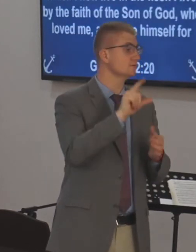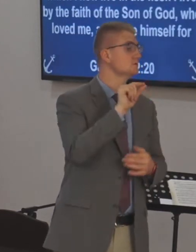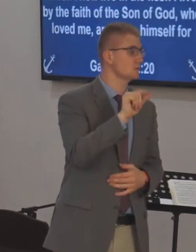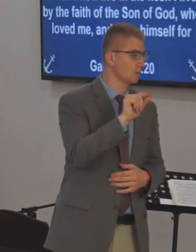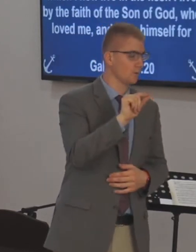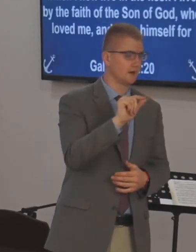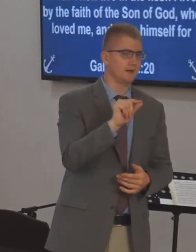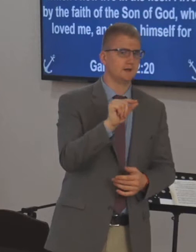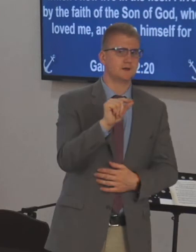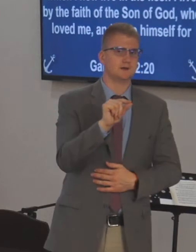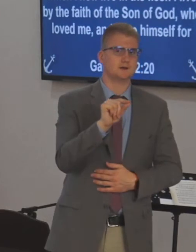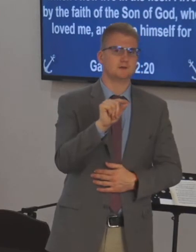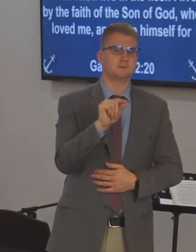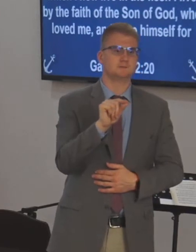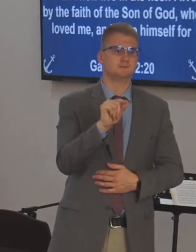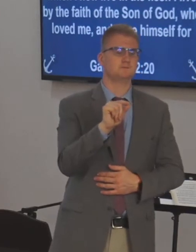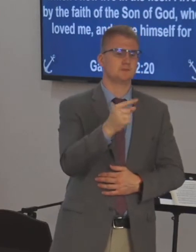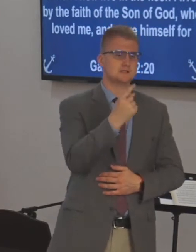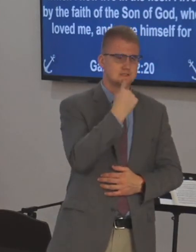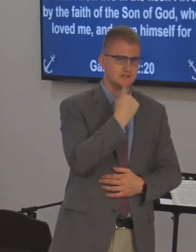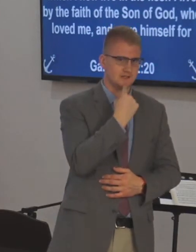says,